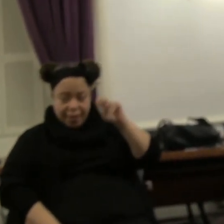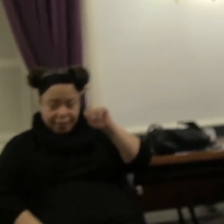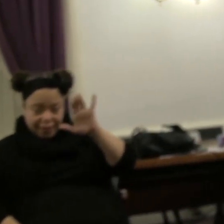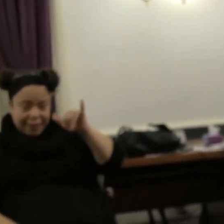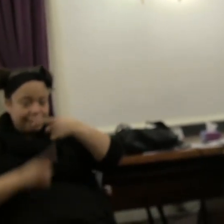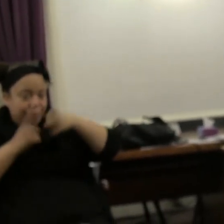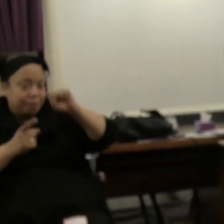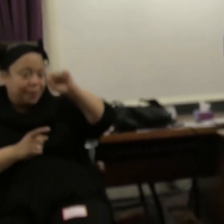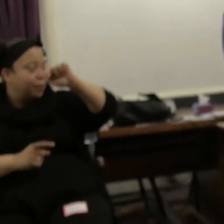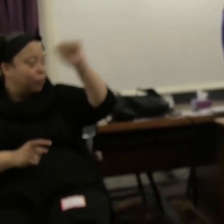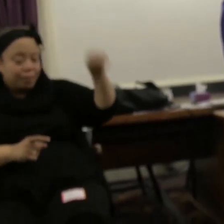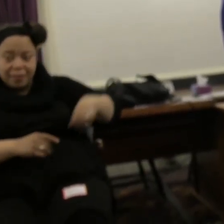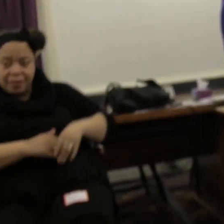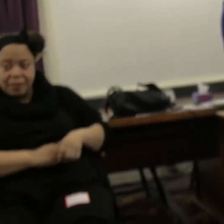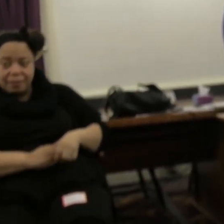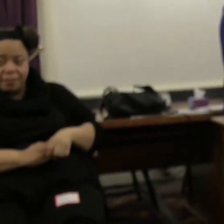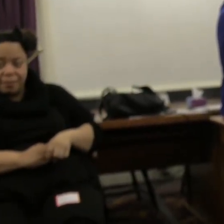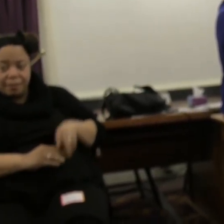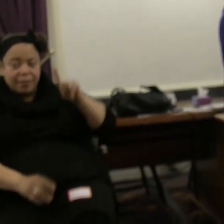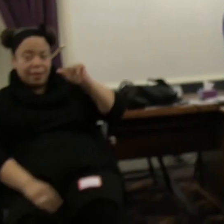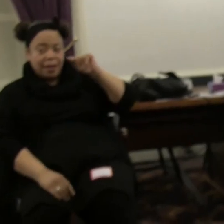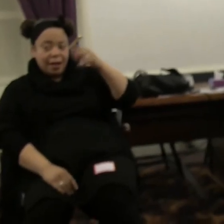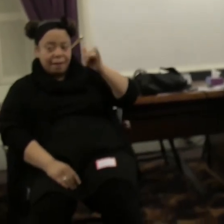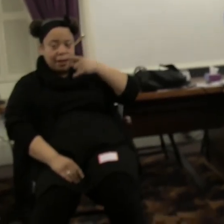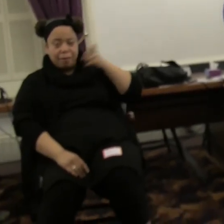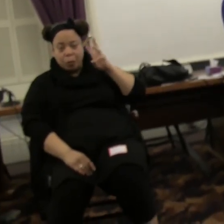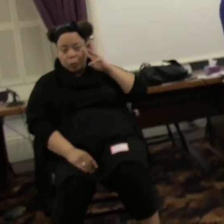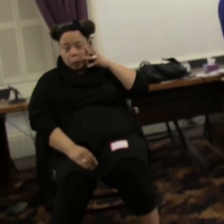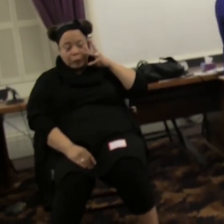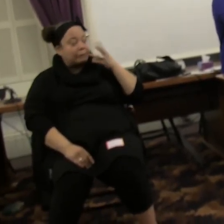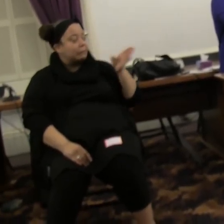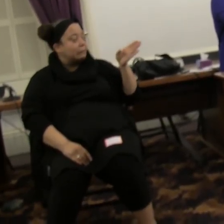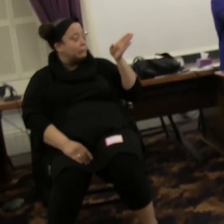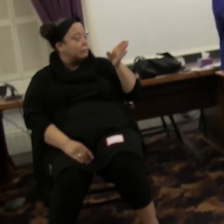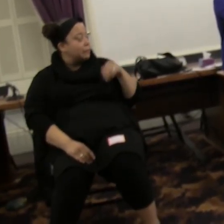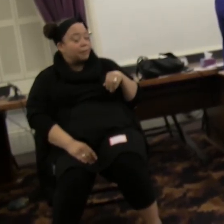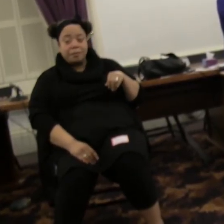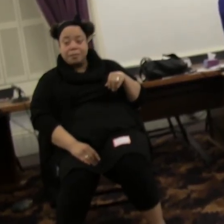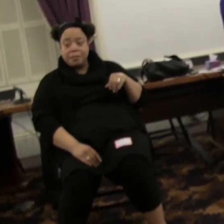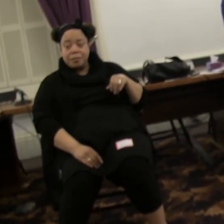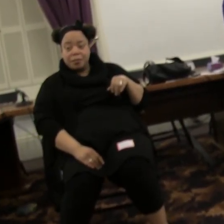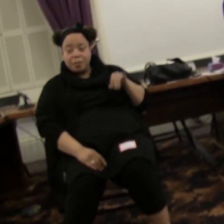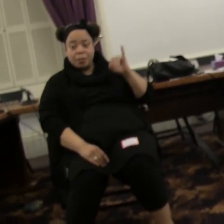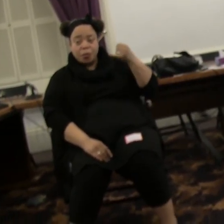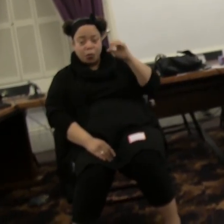And Ellen from Brattleboro. Brattleboro. Beth from Essex Junction. Great.